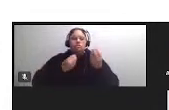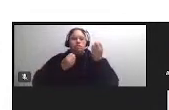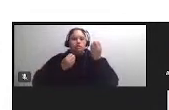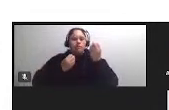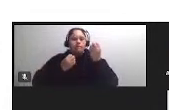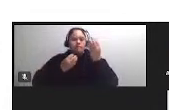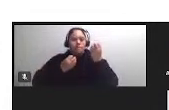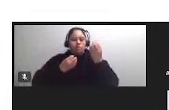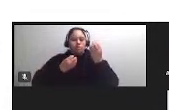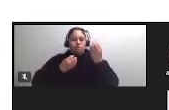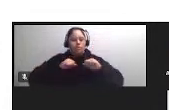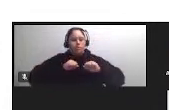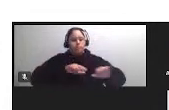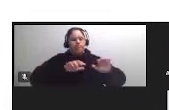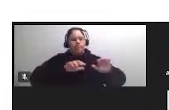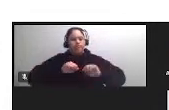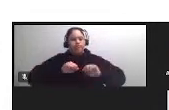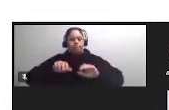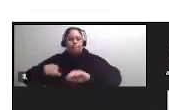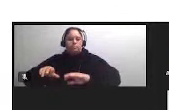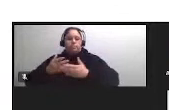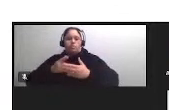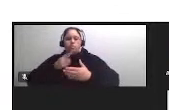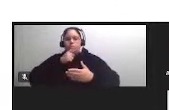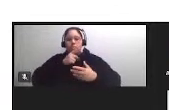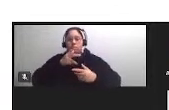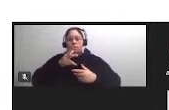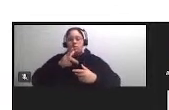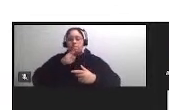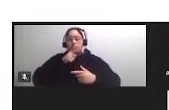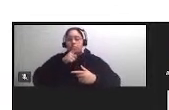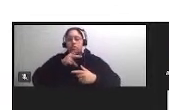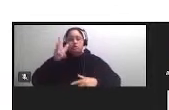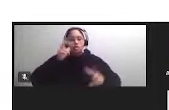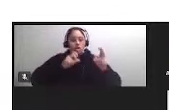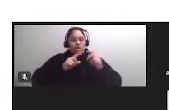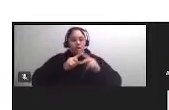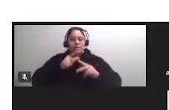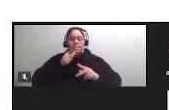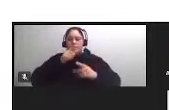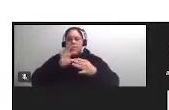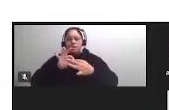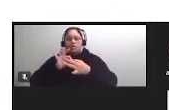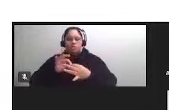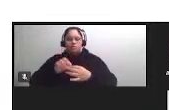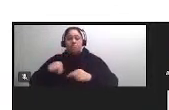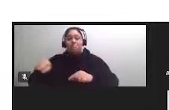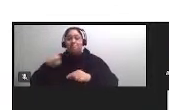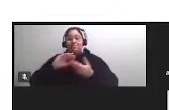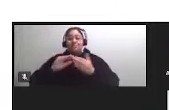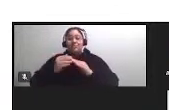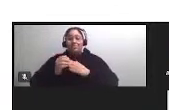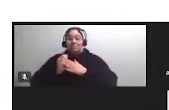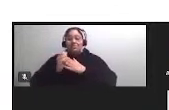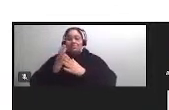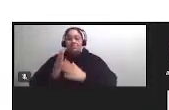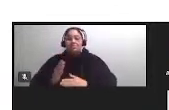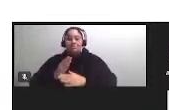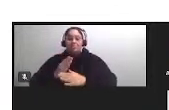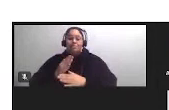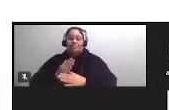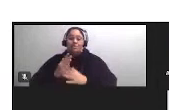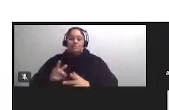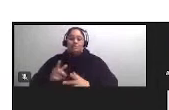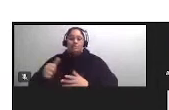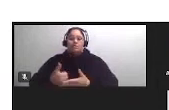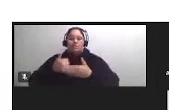of information for public hearings and public engagements. They are assisting with identifying